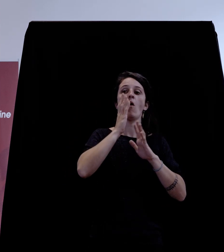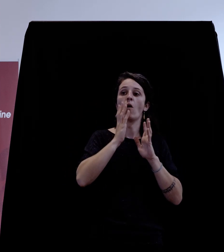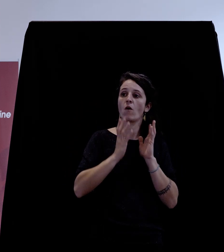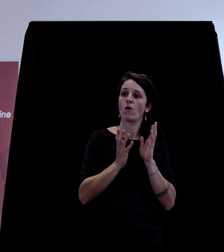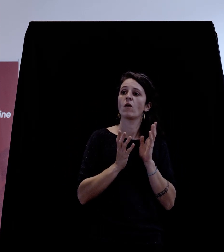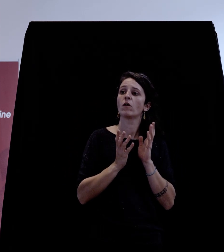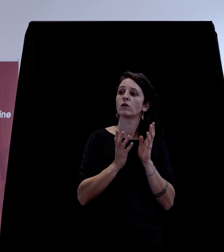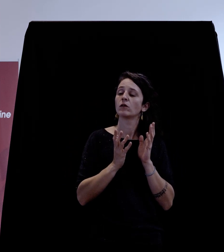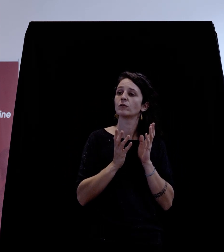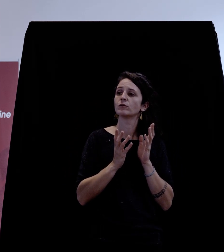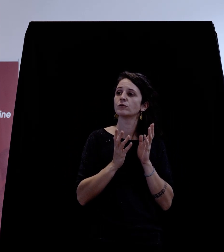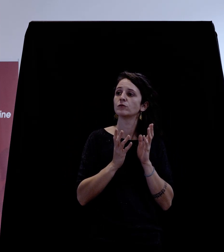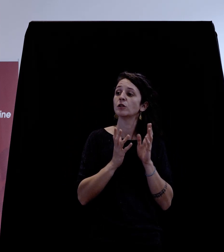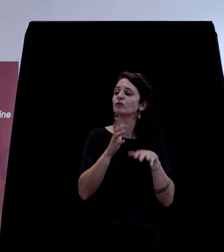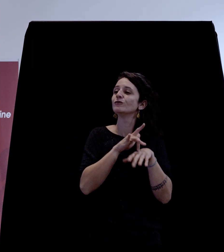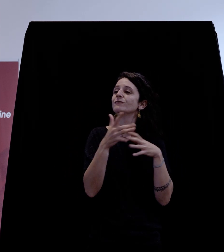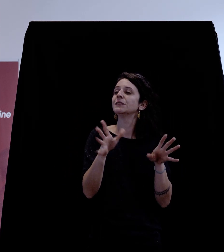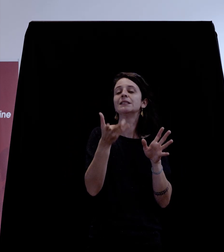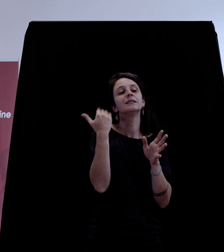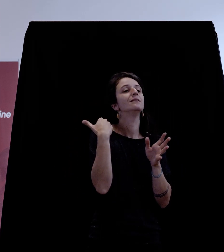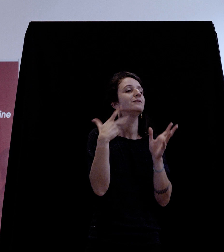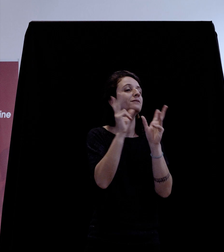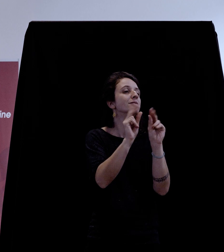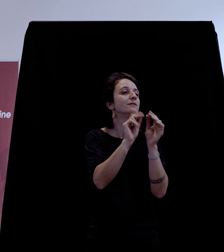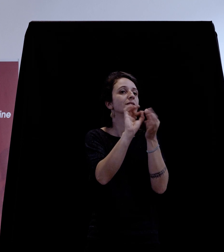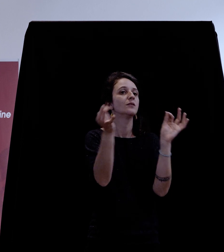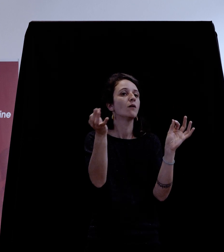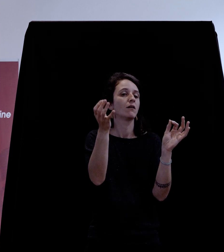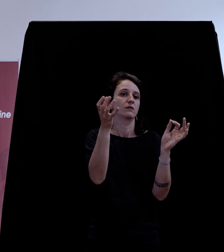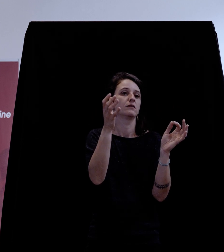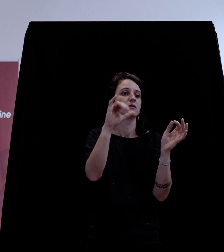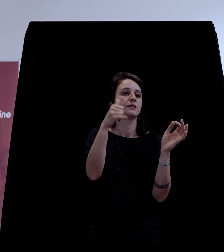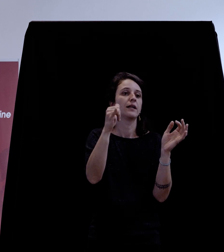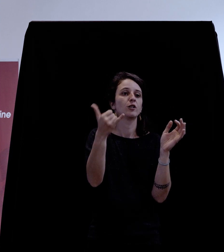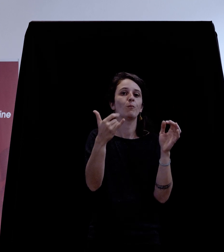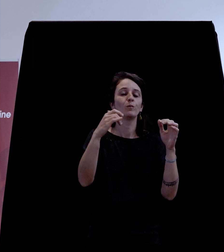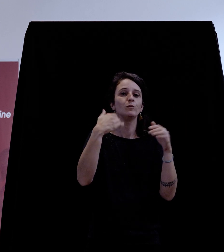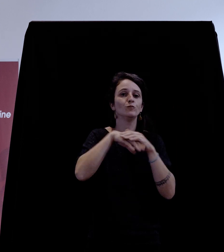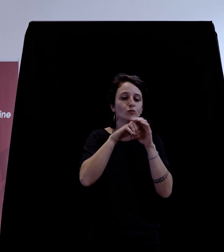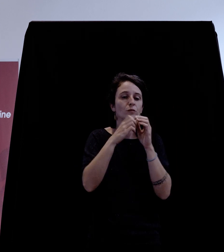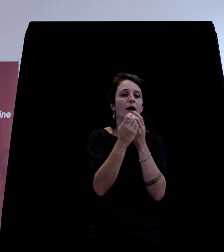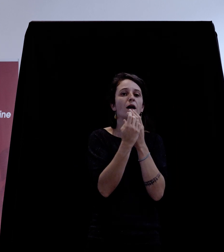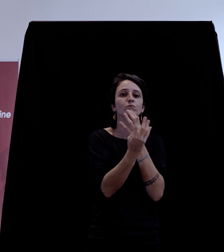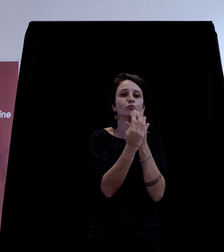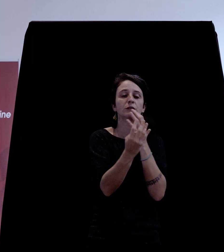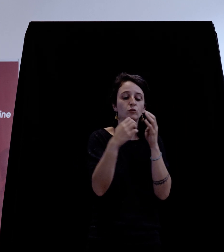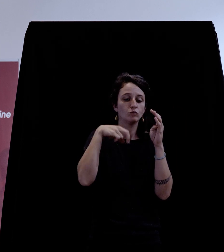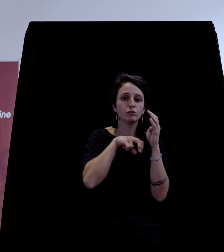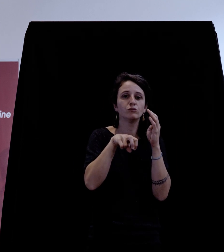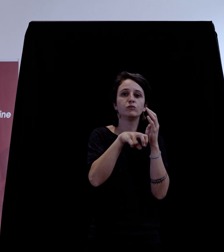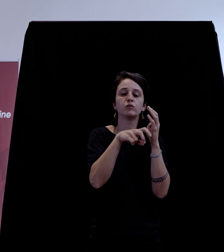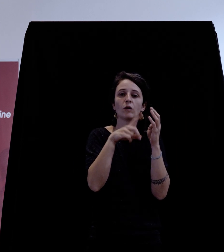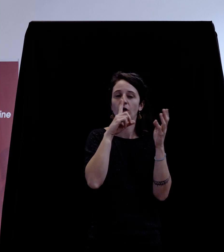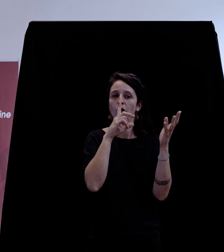And of course, you need to intervene with sensory issues very carefully to avoid meltdowns. You all know a